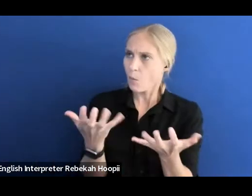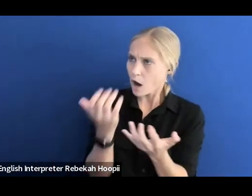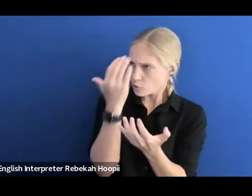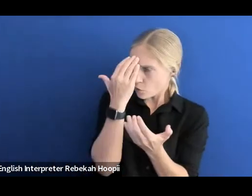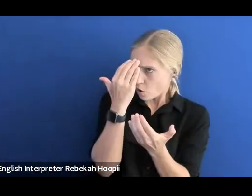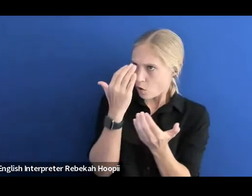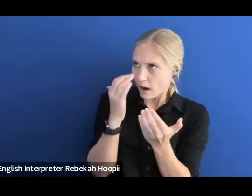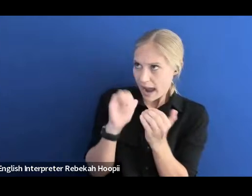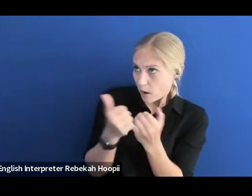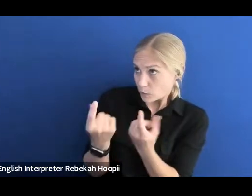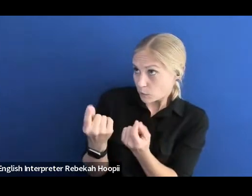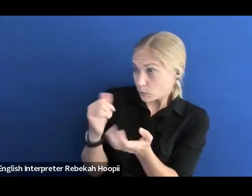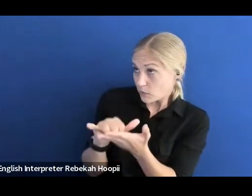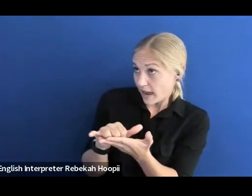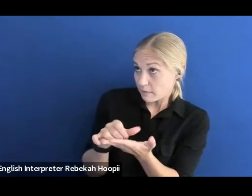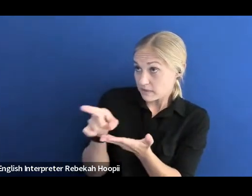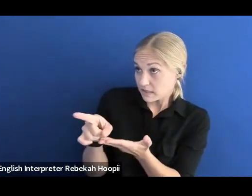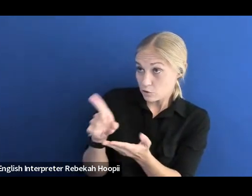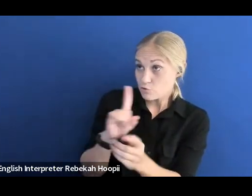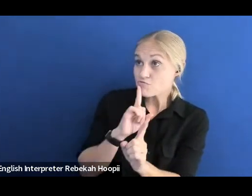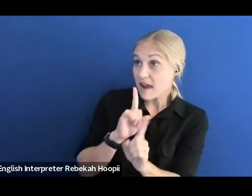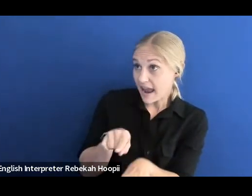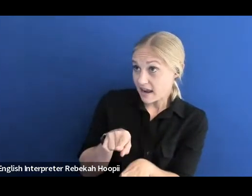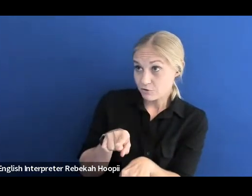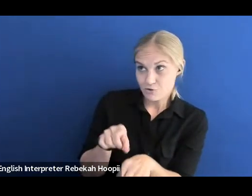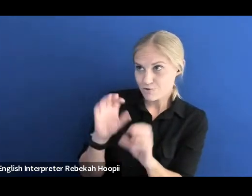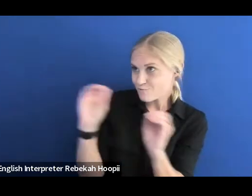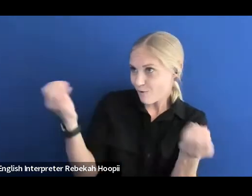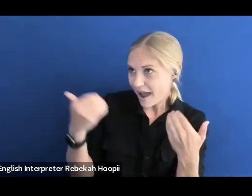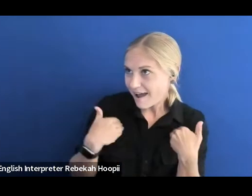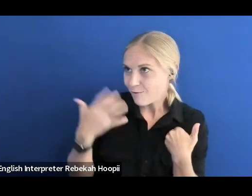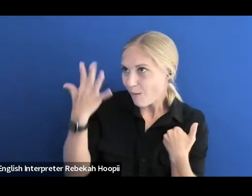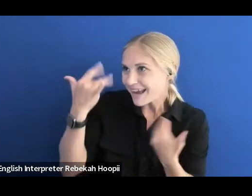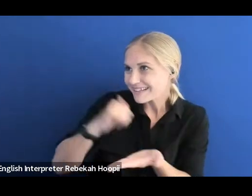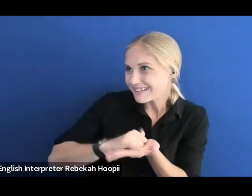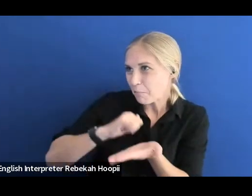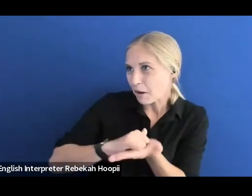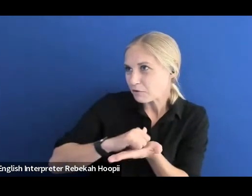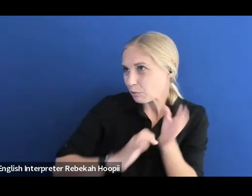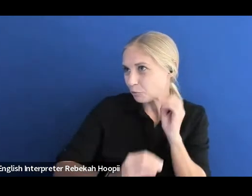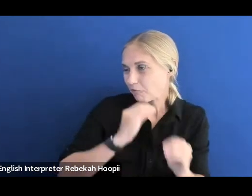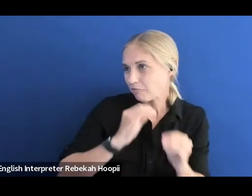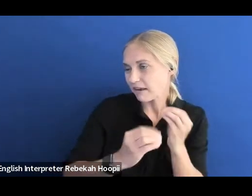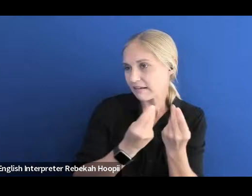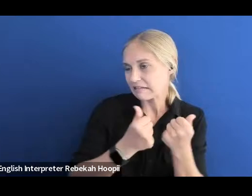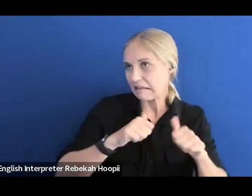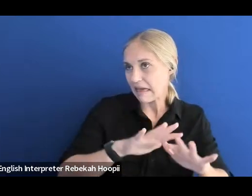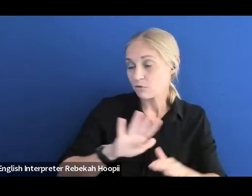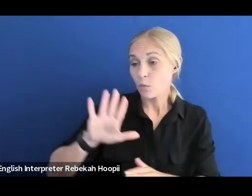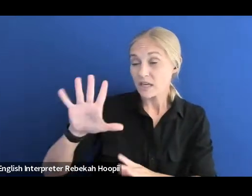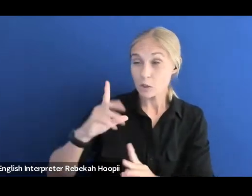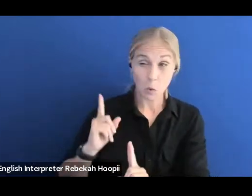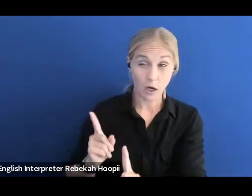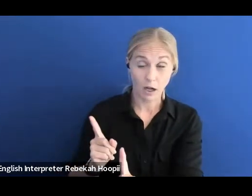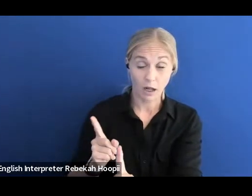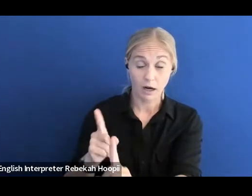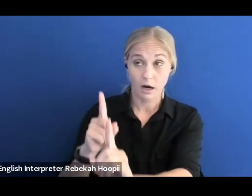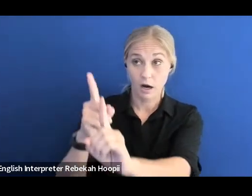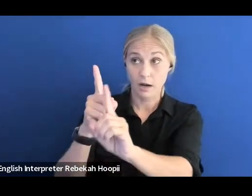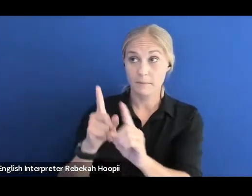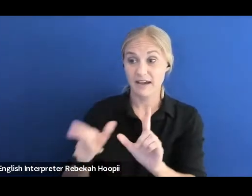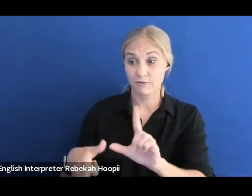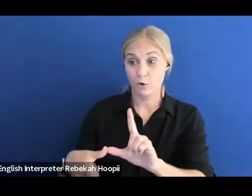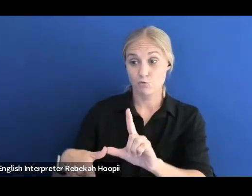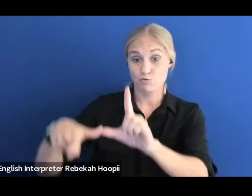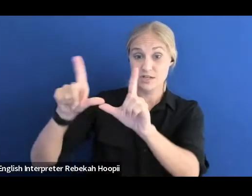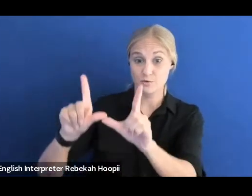don't have an answer because I also know it's not possible. So in your pursuit of renewal